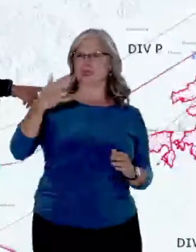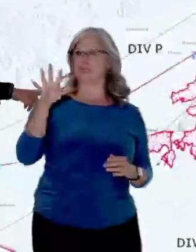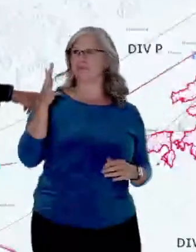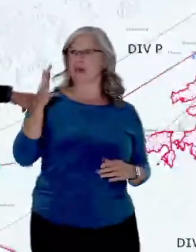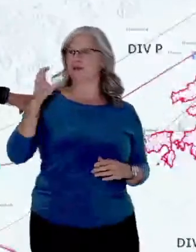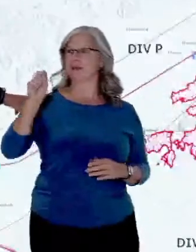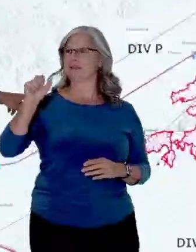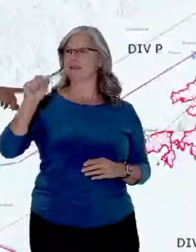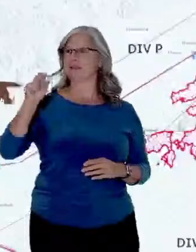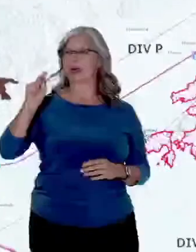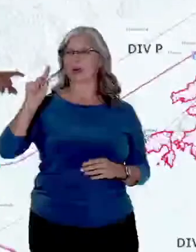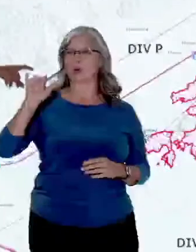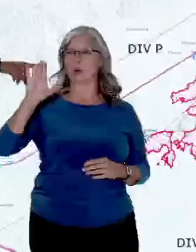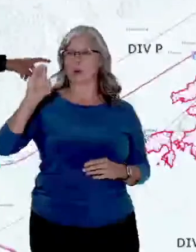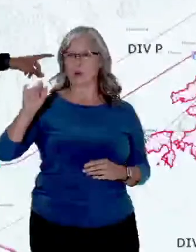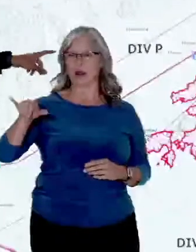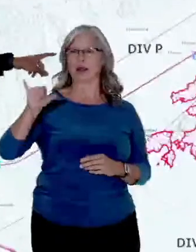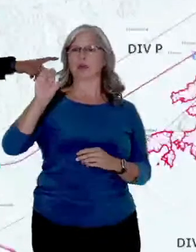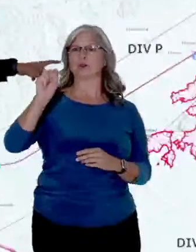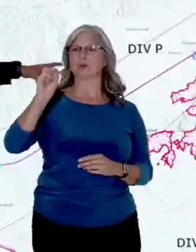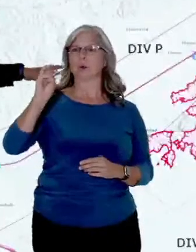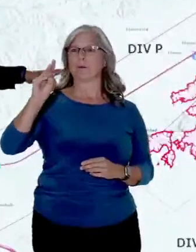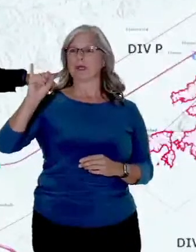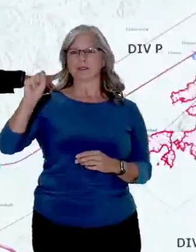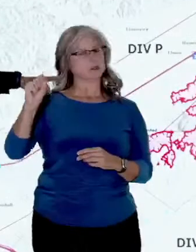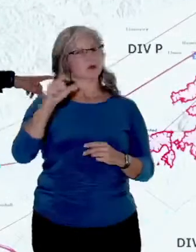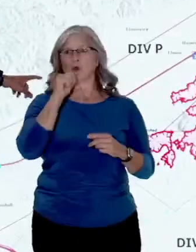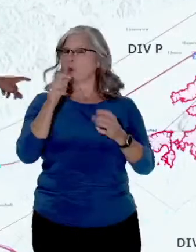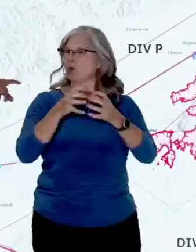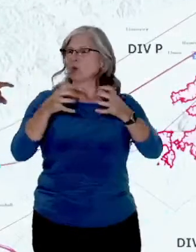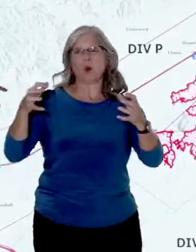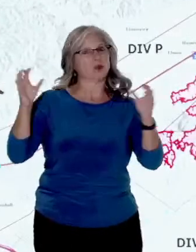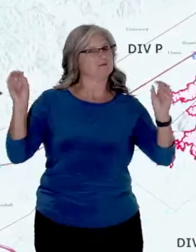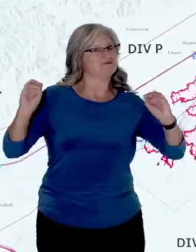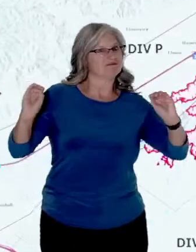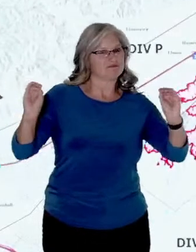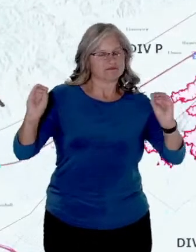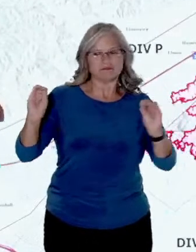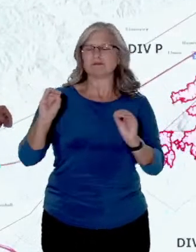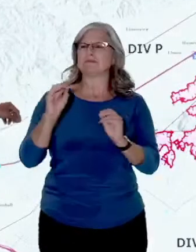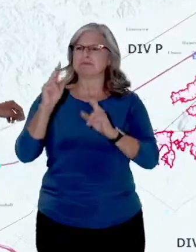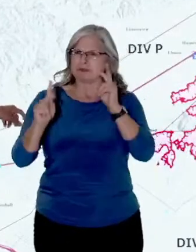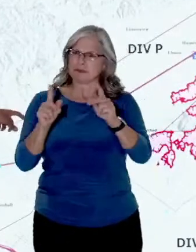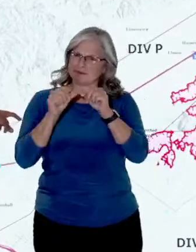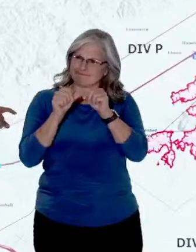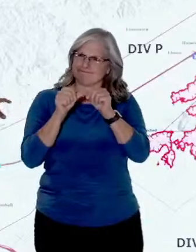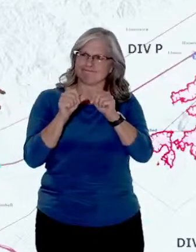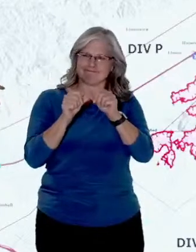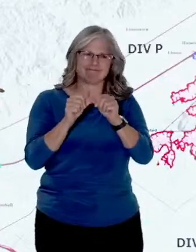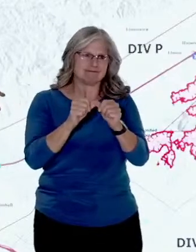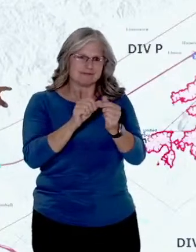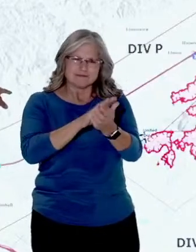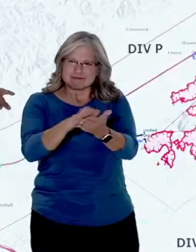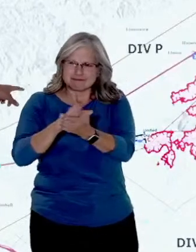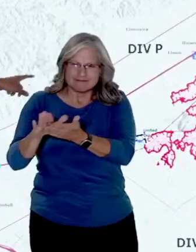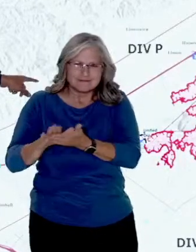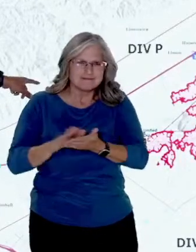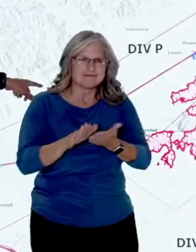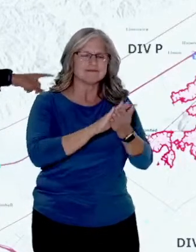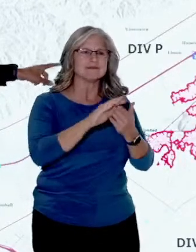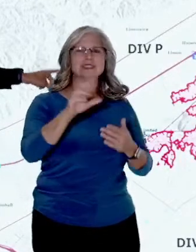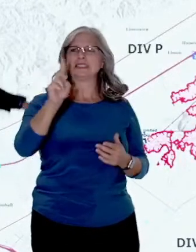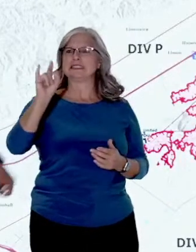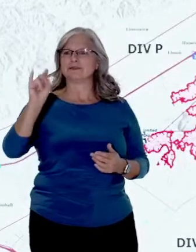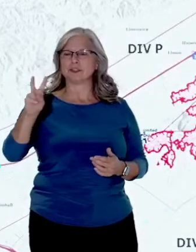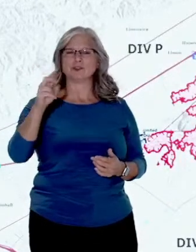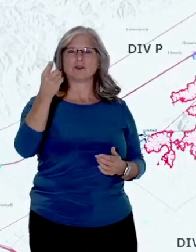Satakoy Somas area, no growth on that main body of fire at all. Crews continued to actively patrol and mop up in Division Gulf,